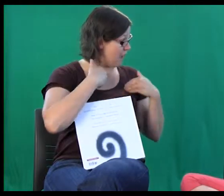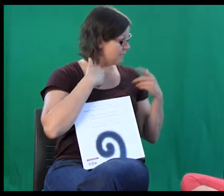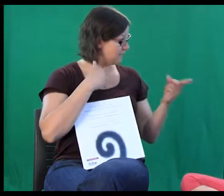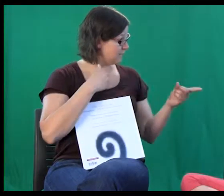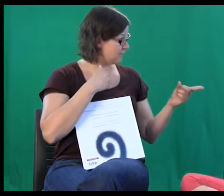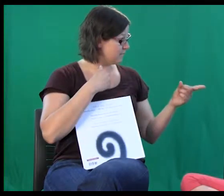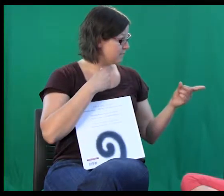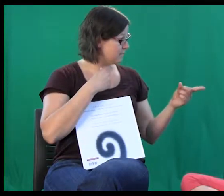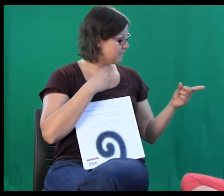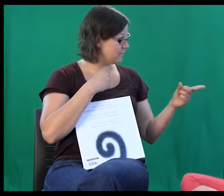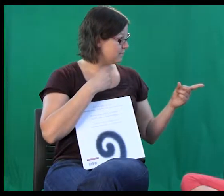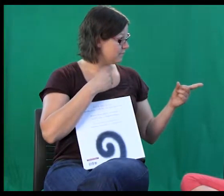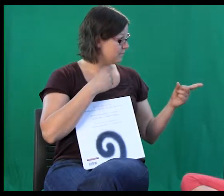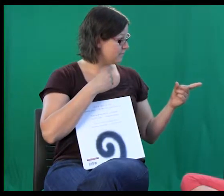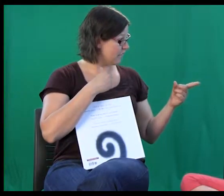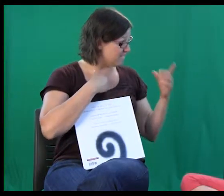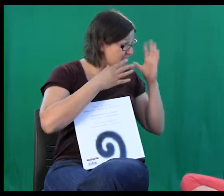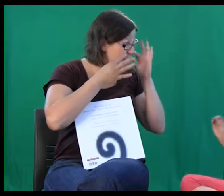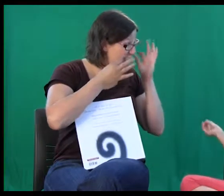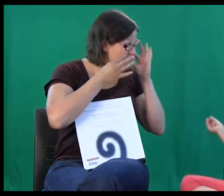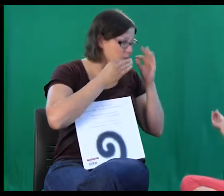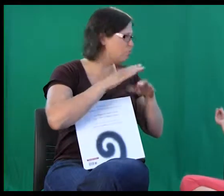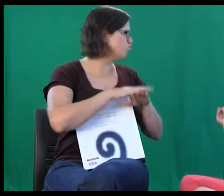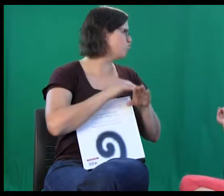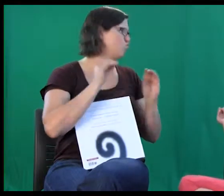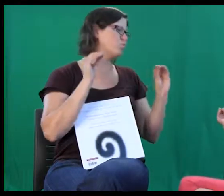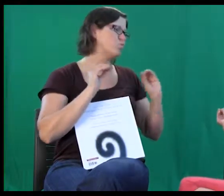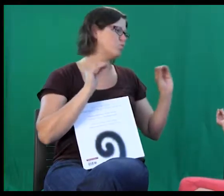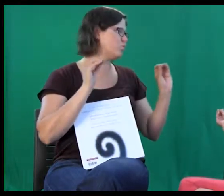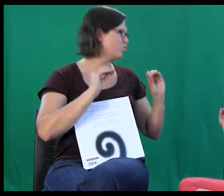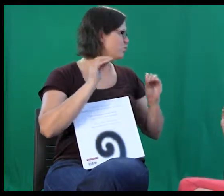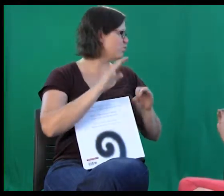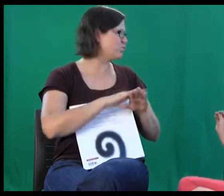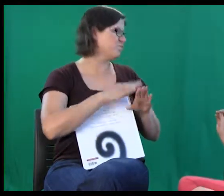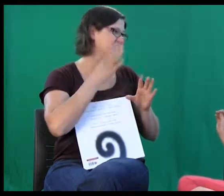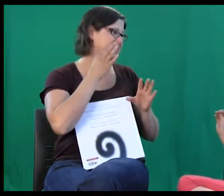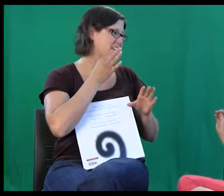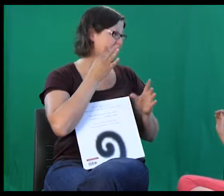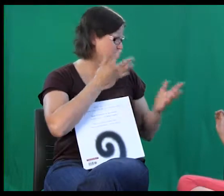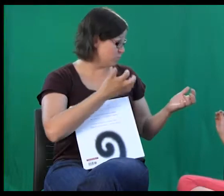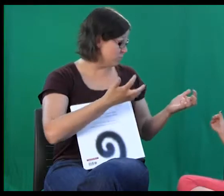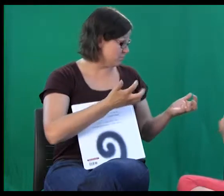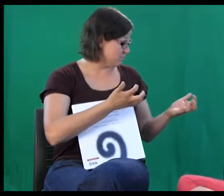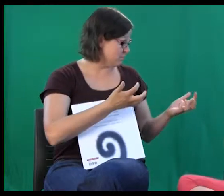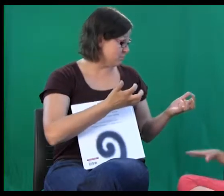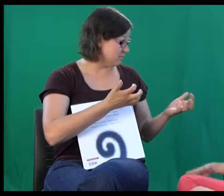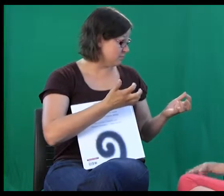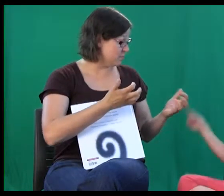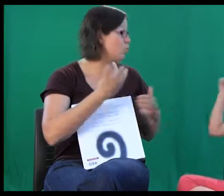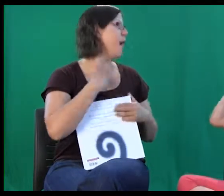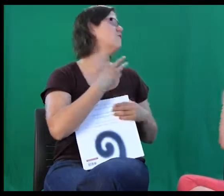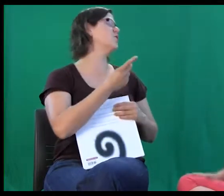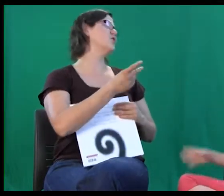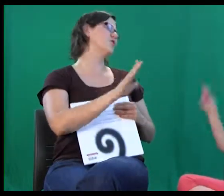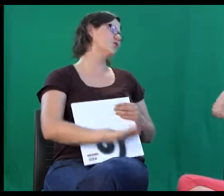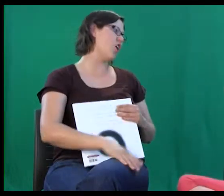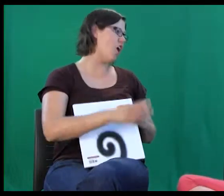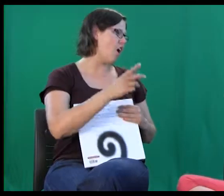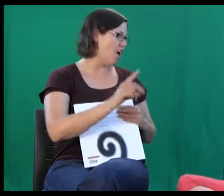Do you have animals in your home? No, none. So you don't have any pets. You don't have a cat? Do you want one? No, I want a